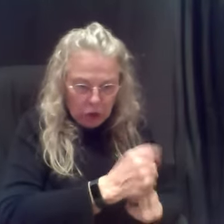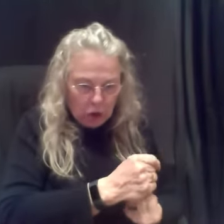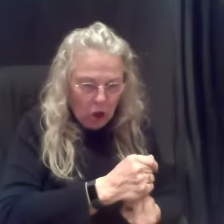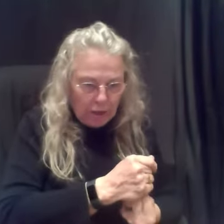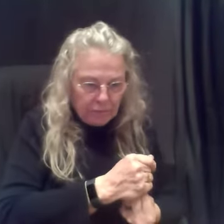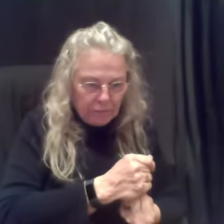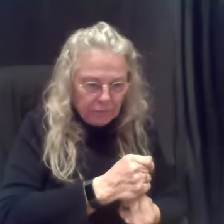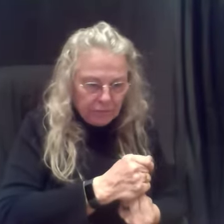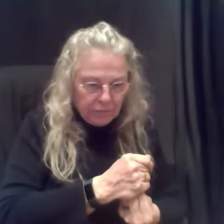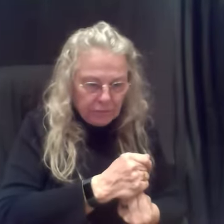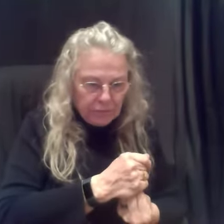Gone.